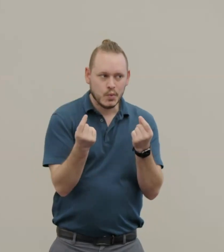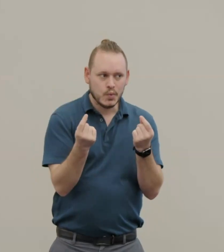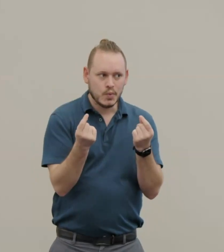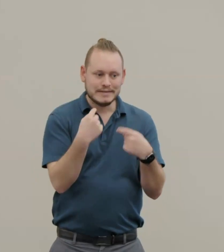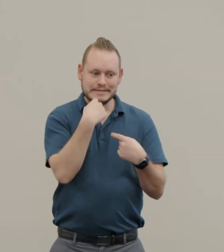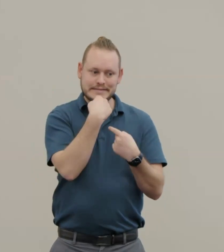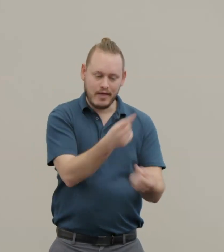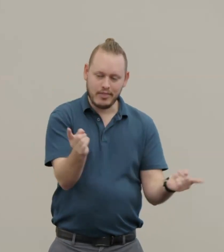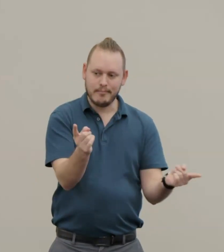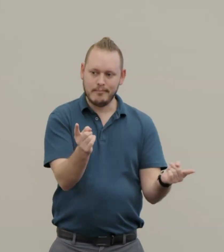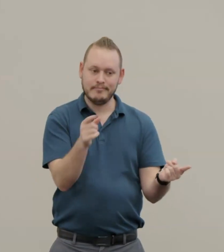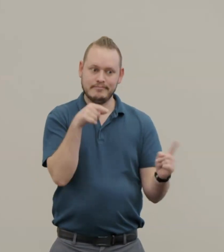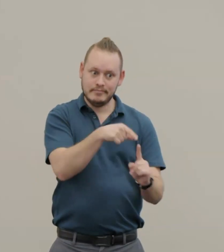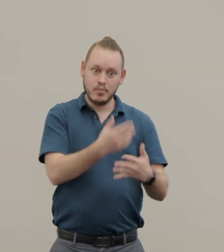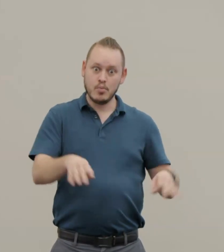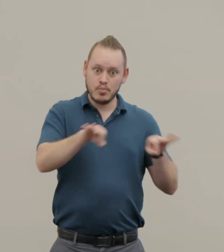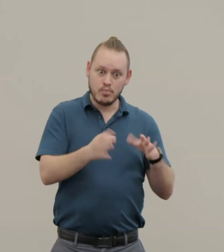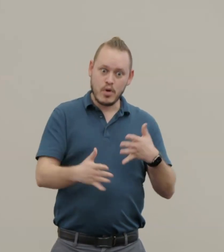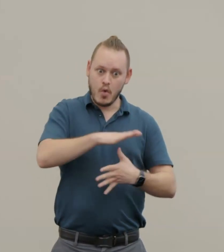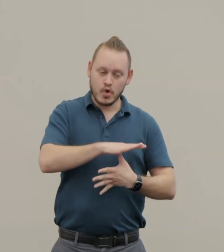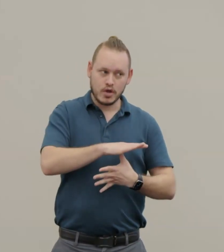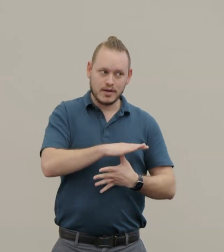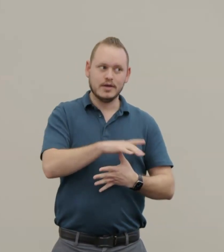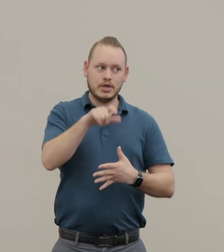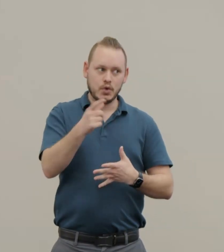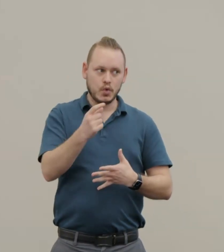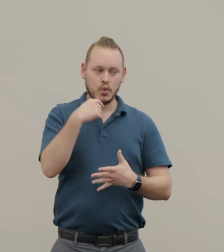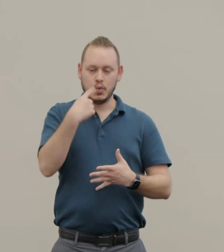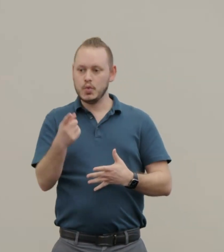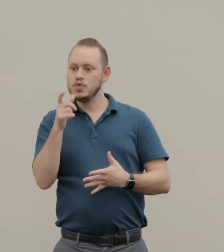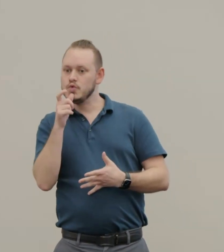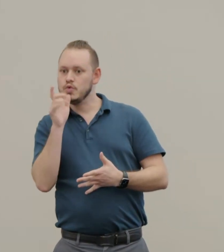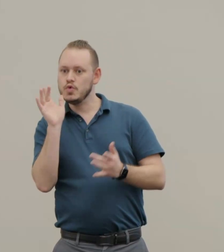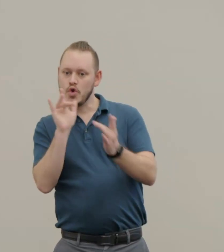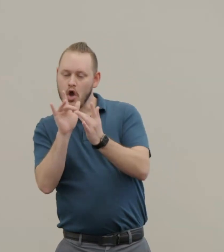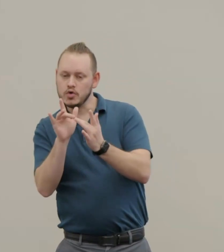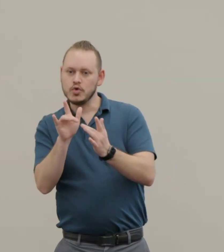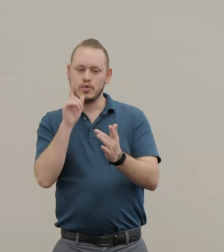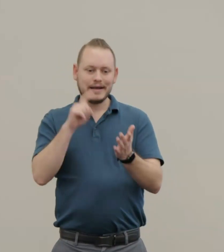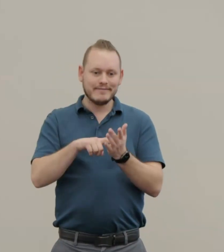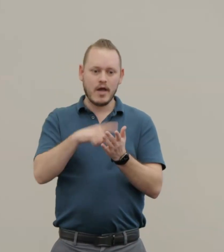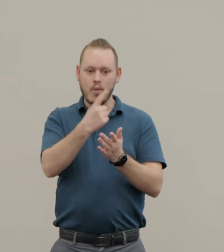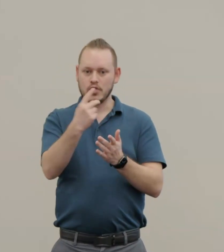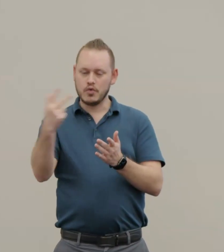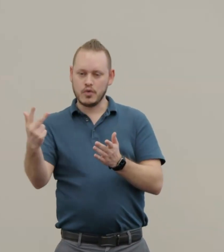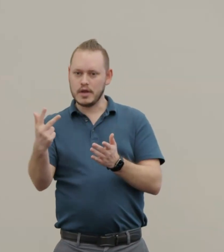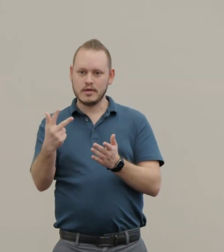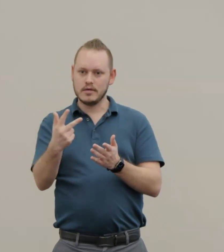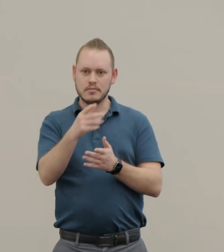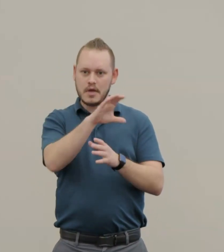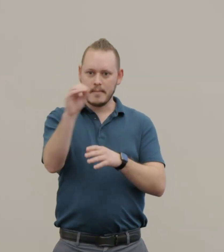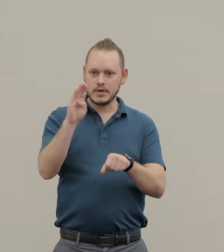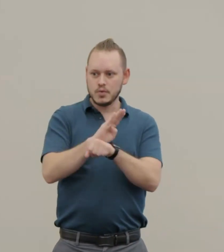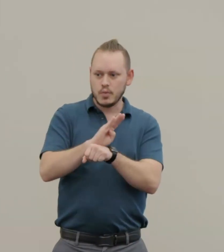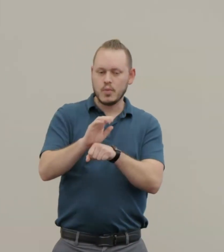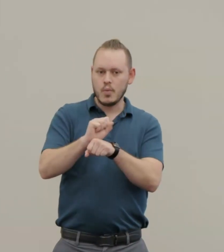Tell them this is the priority. The association need to talk to, you identify the 1, 2, or 3 companies they use for your CMS